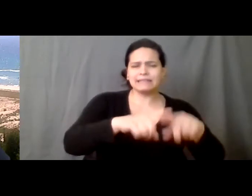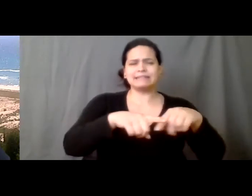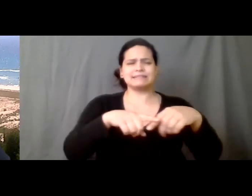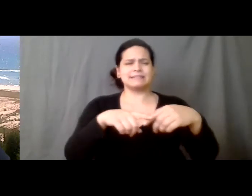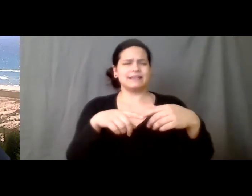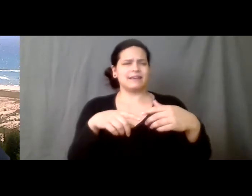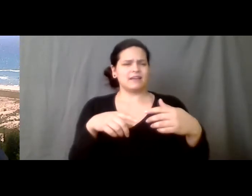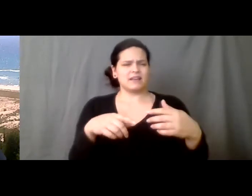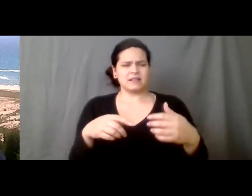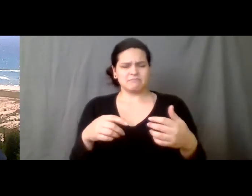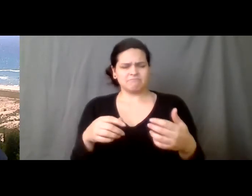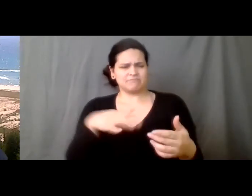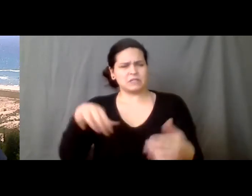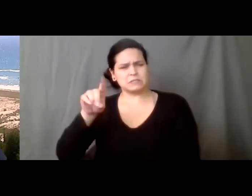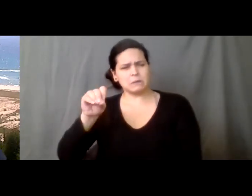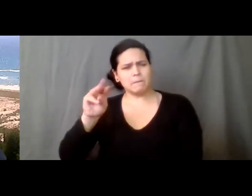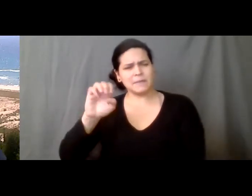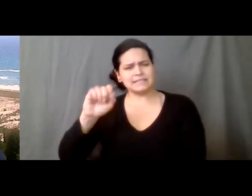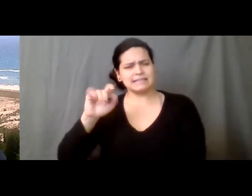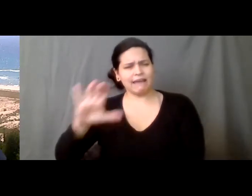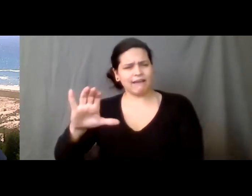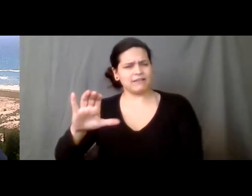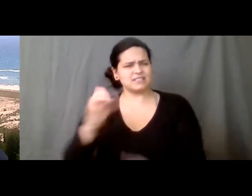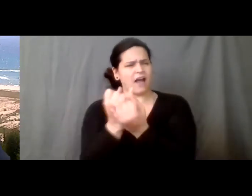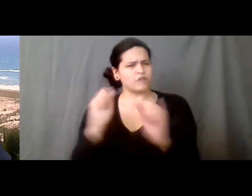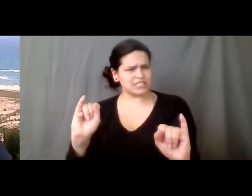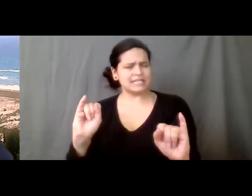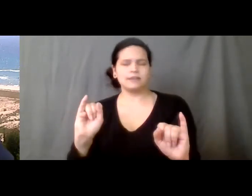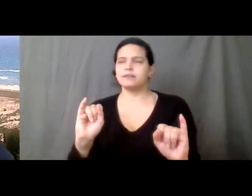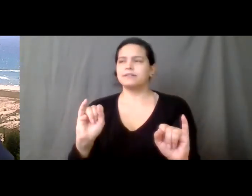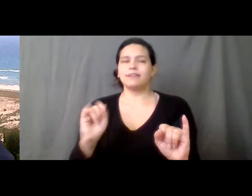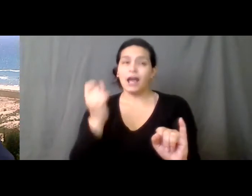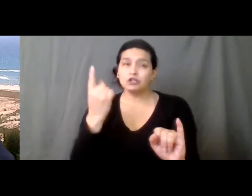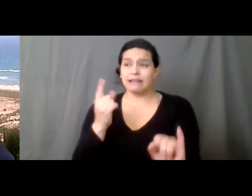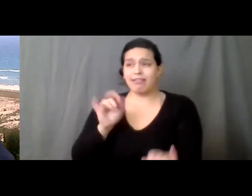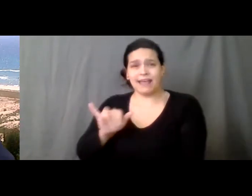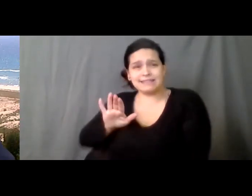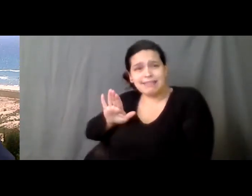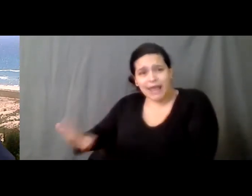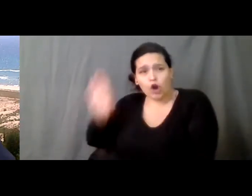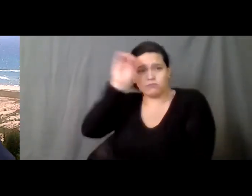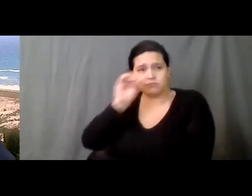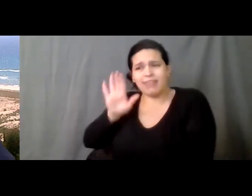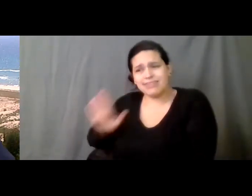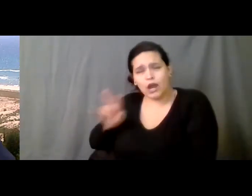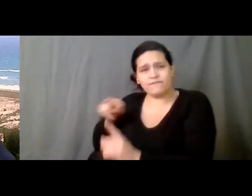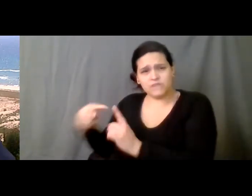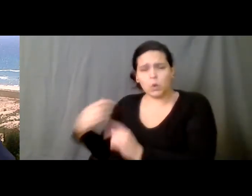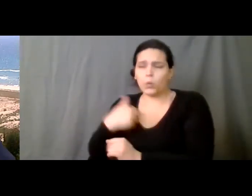that. We got to realize that that's the United States and their view of us, that we are dependent domestic